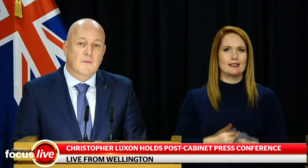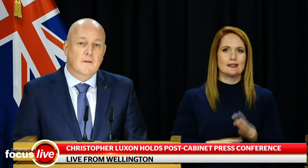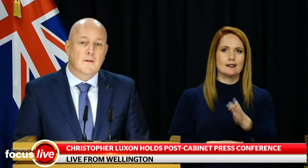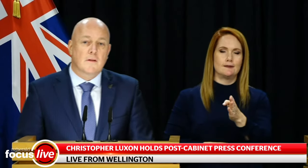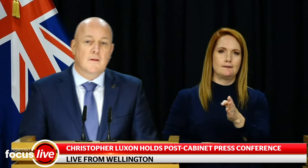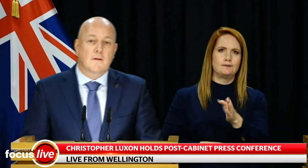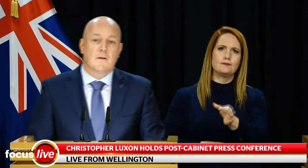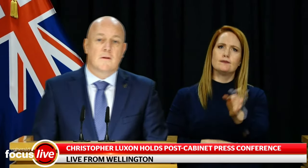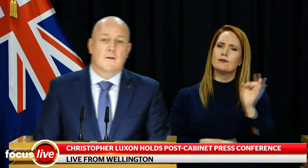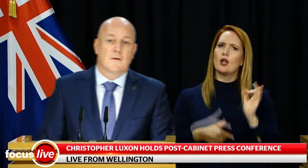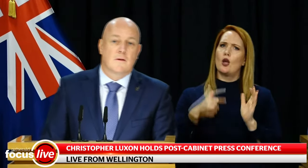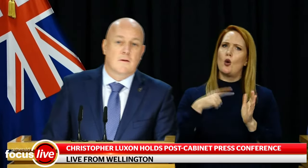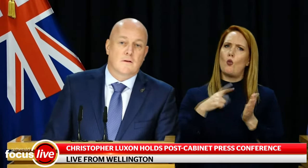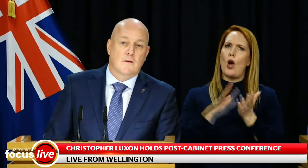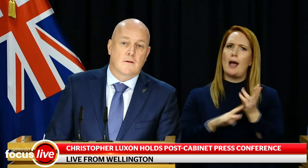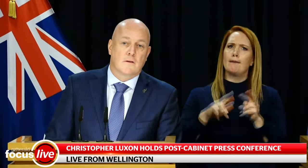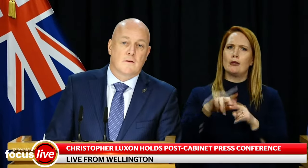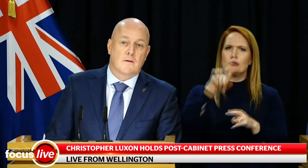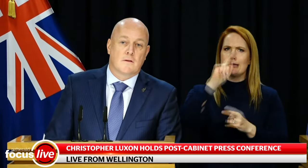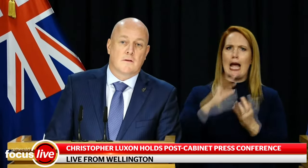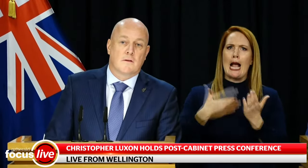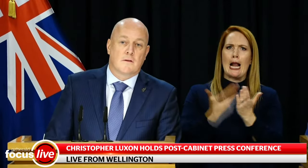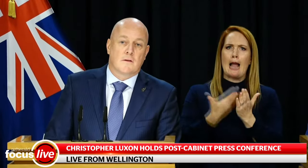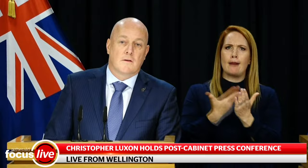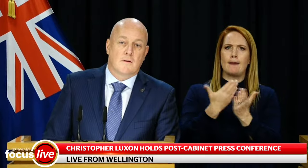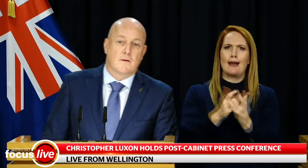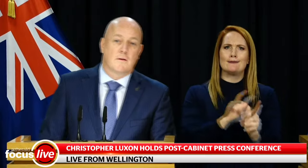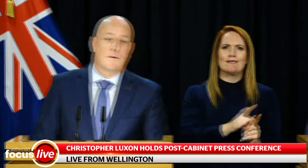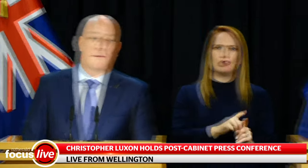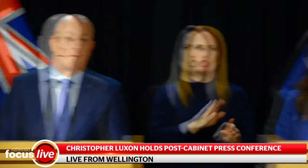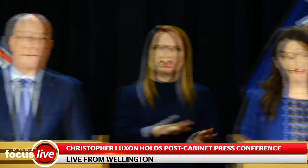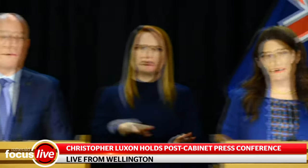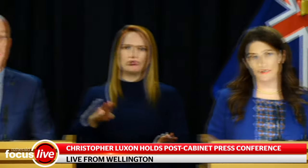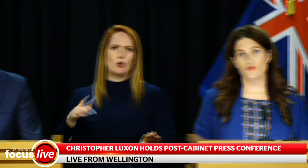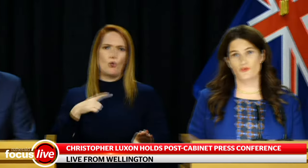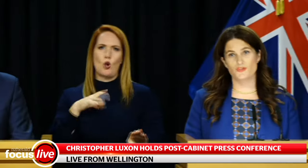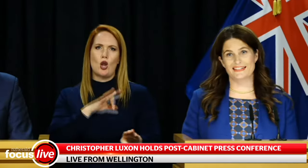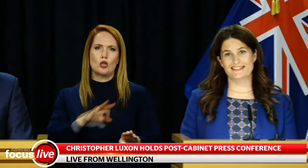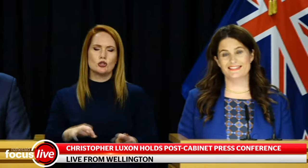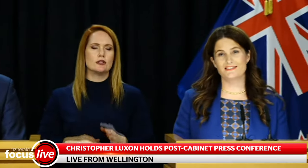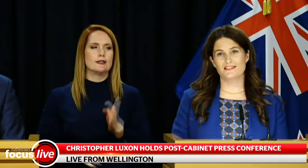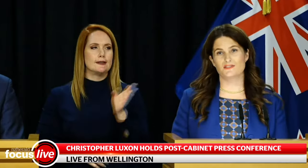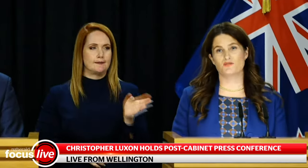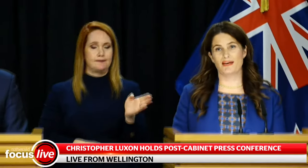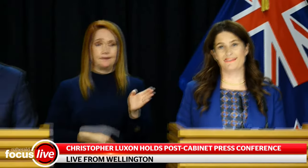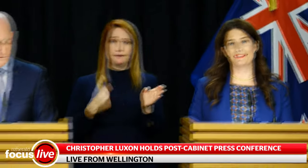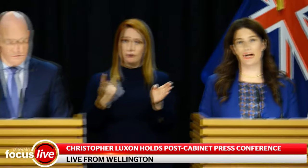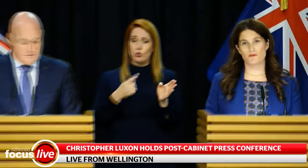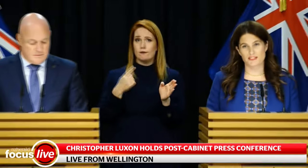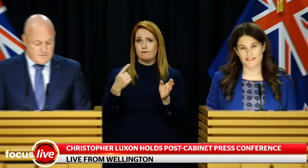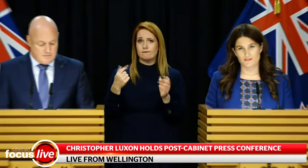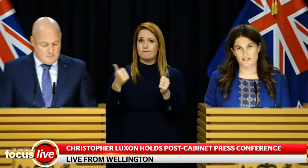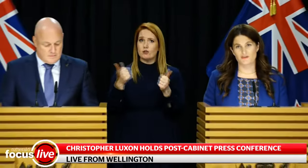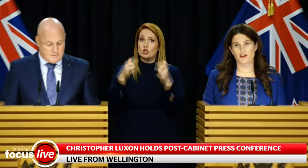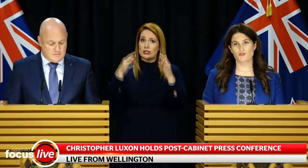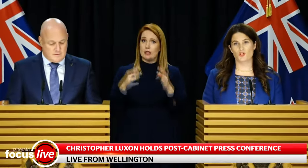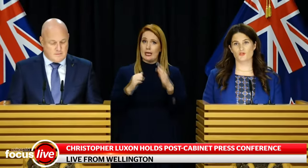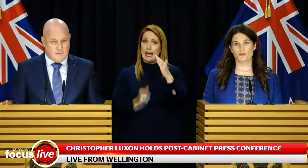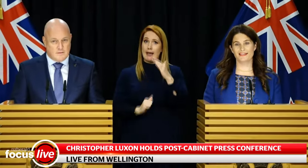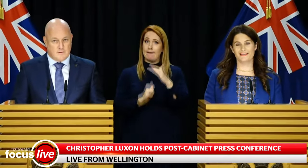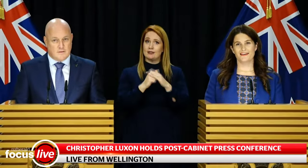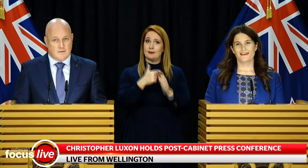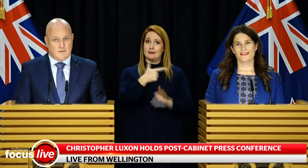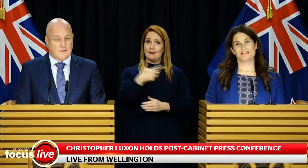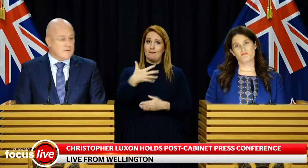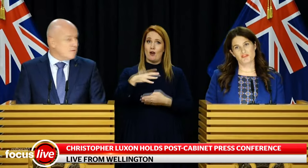asking why parents can't claim for multiple children. Well, what we've decided in the first instance is to make this up to